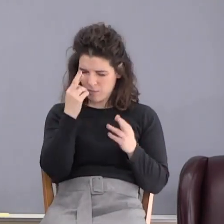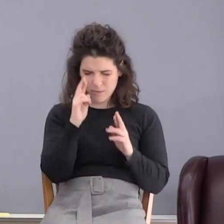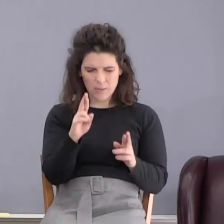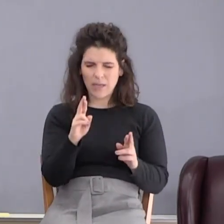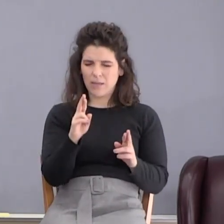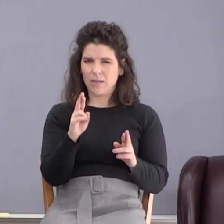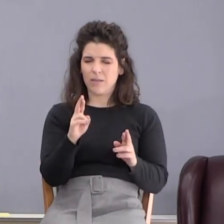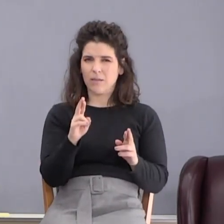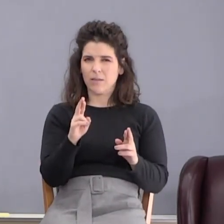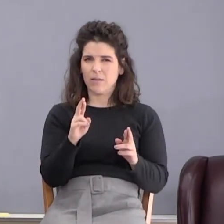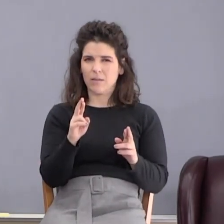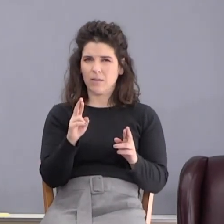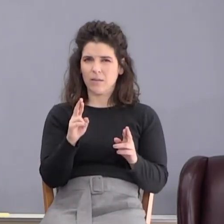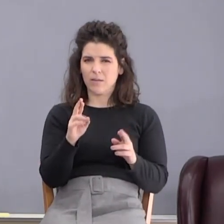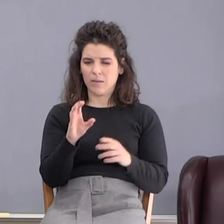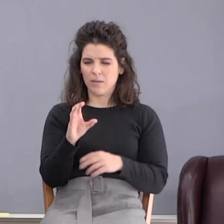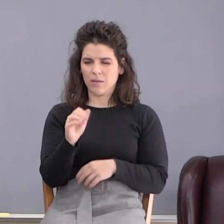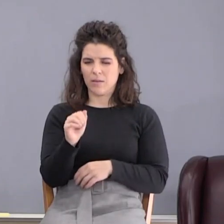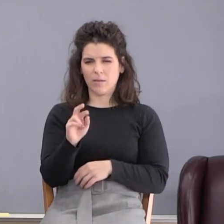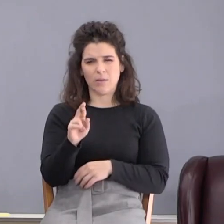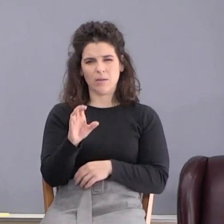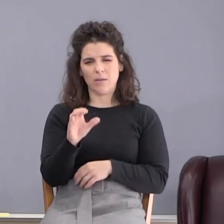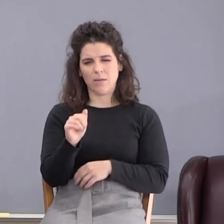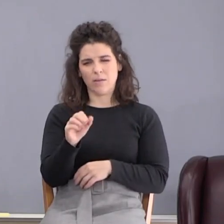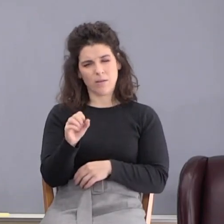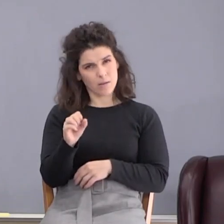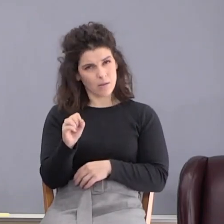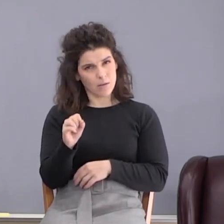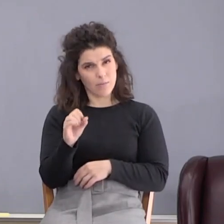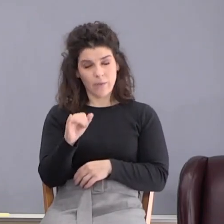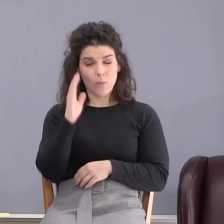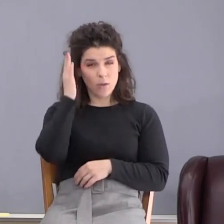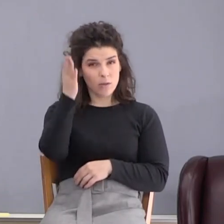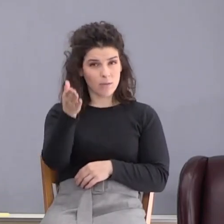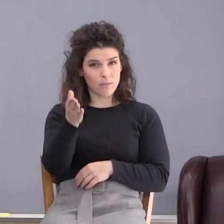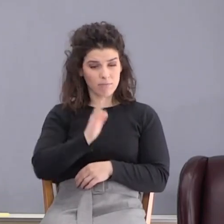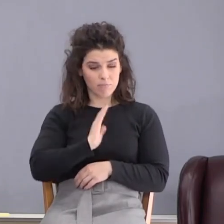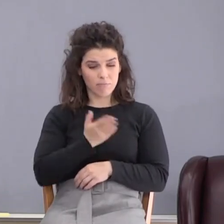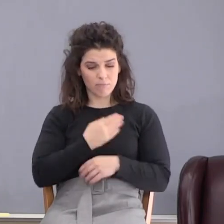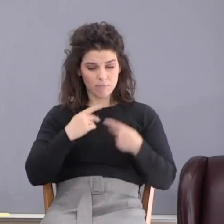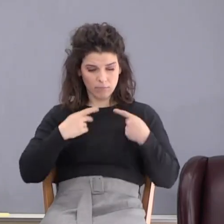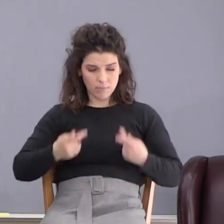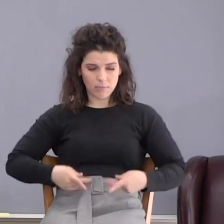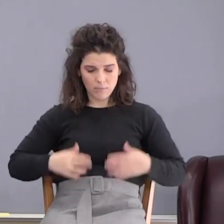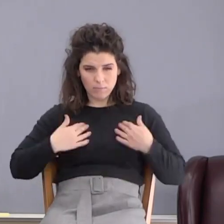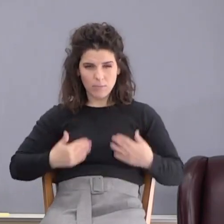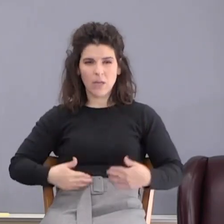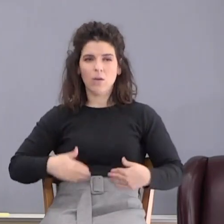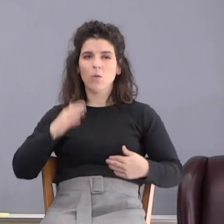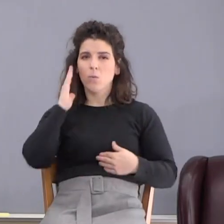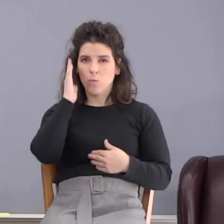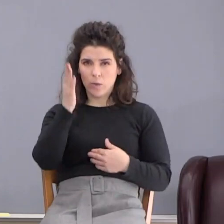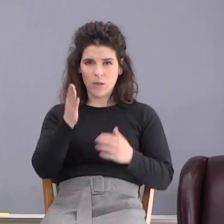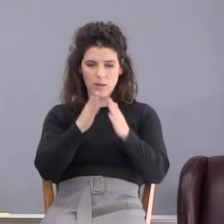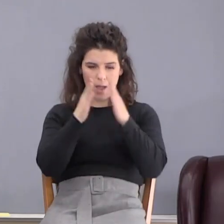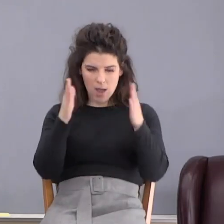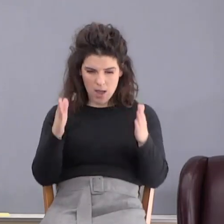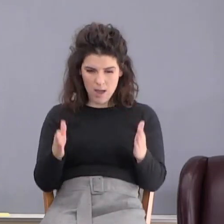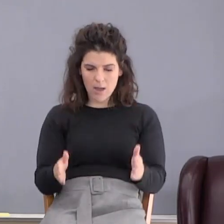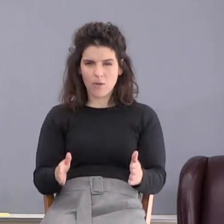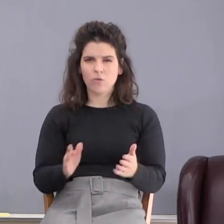disrespected carcass, you know that one day our physical bodies will